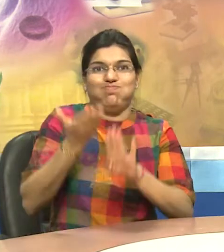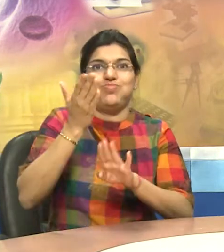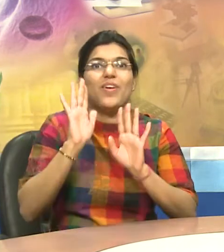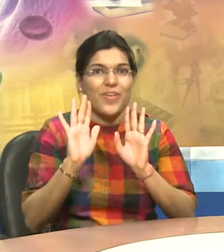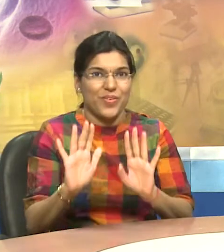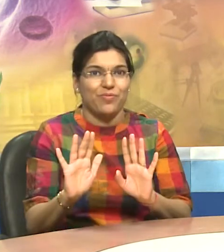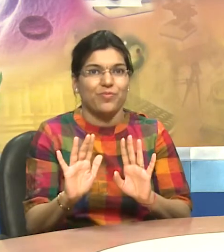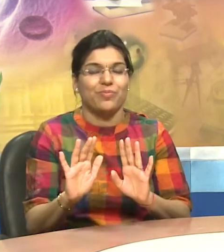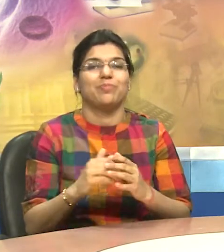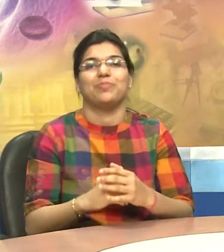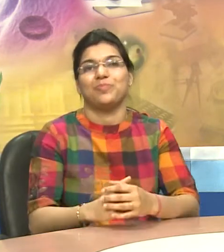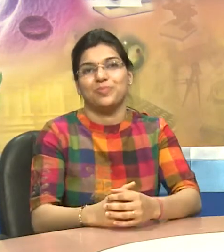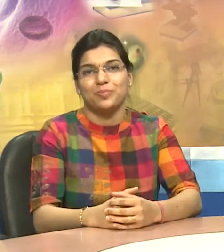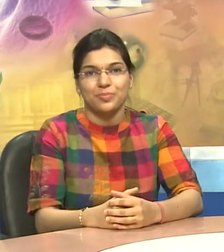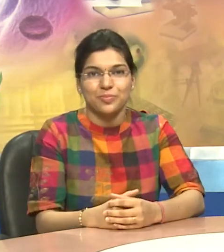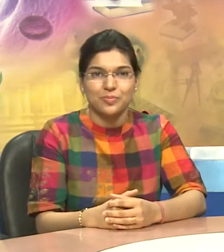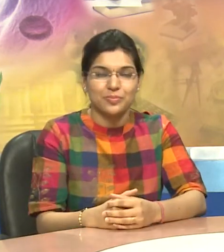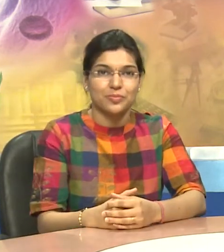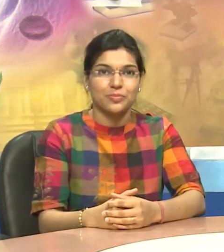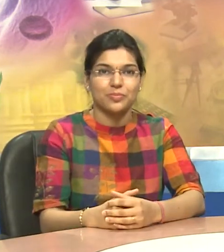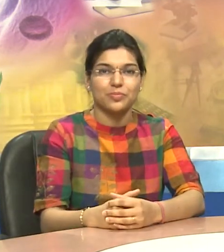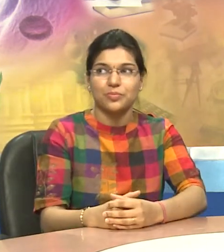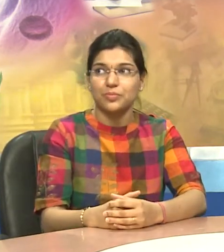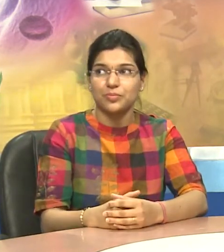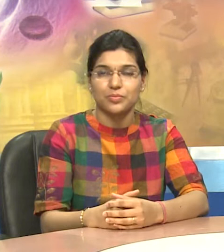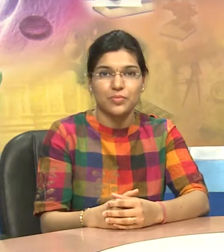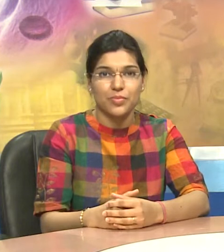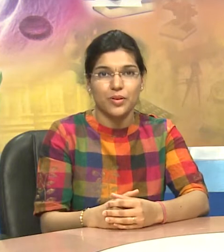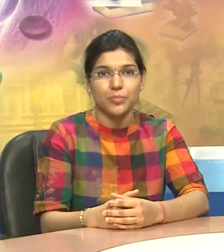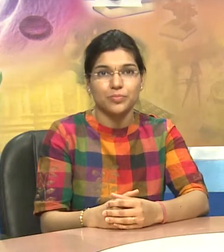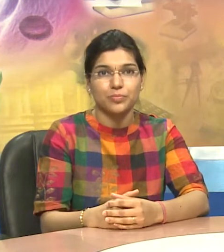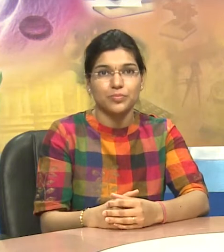The sound more than 80 decibel will be problematic.